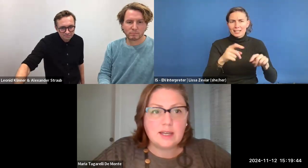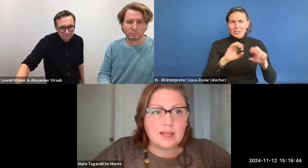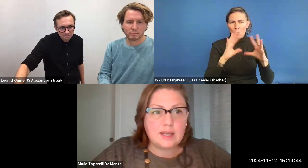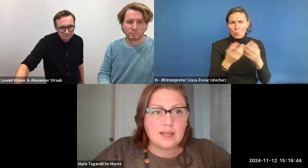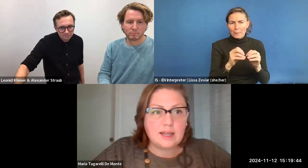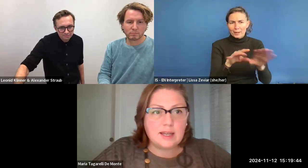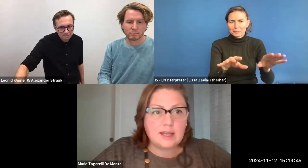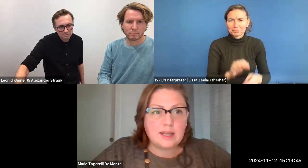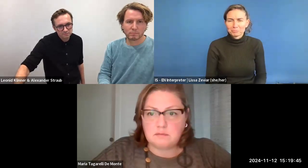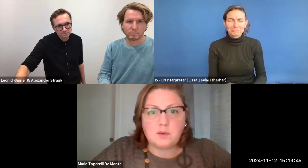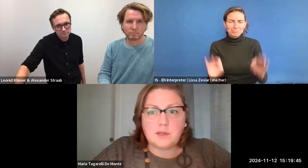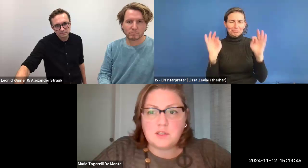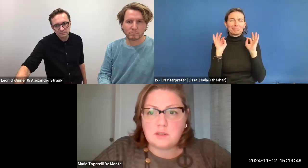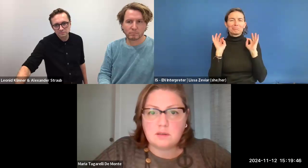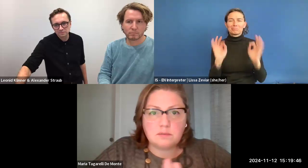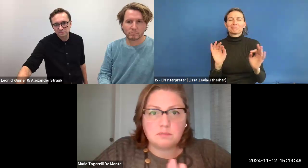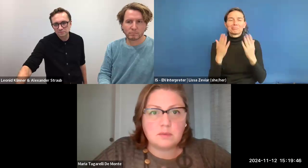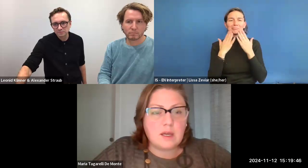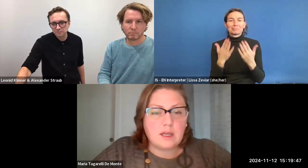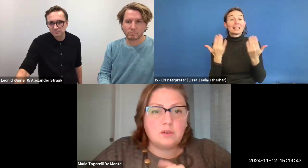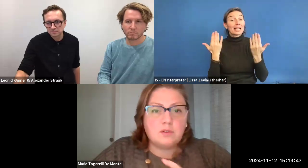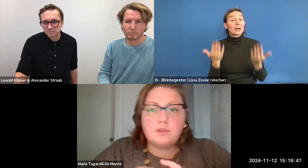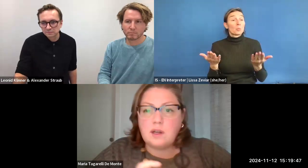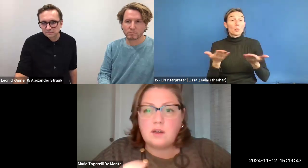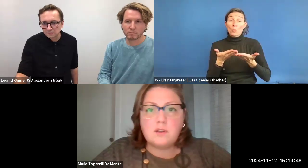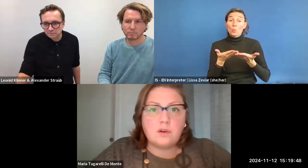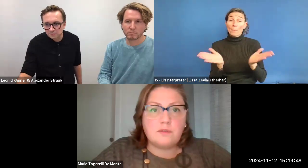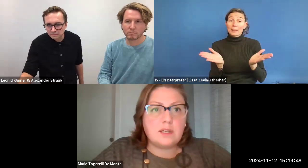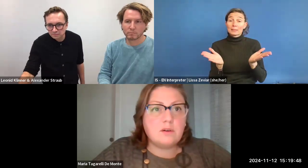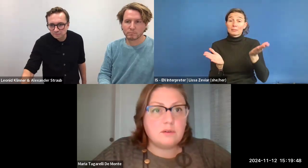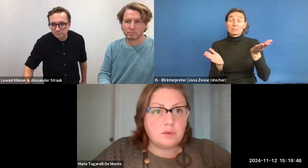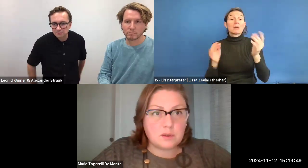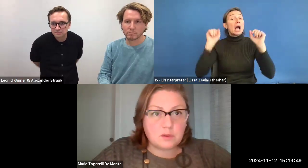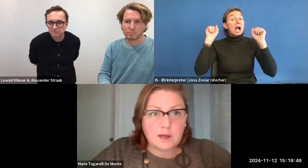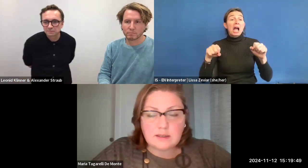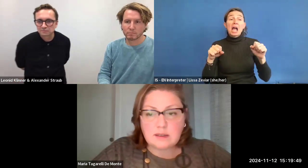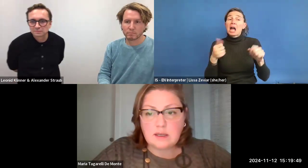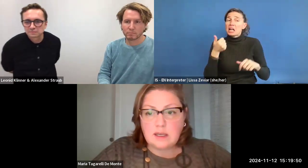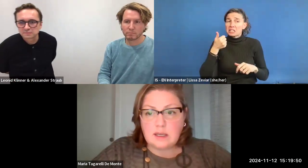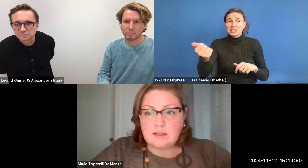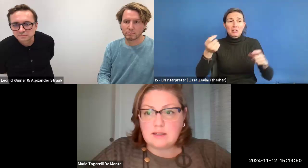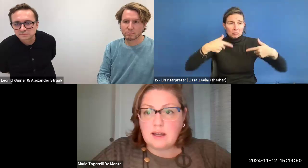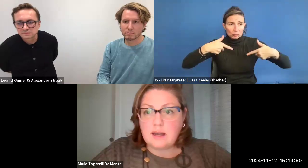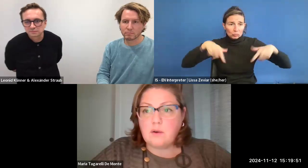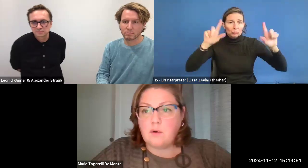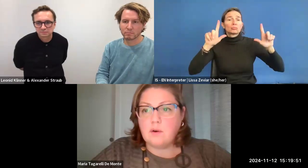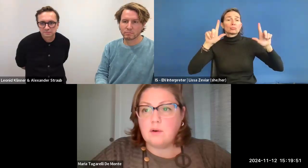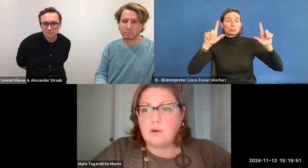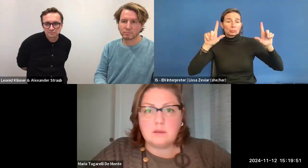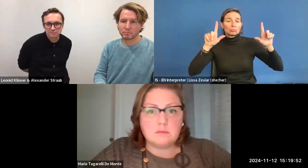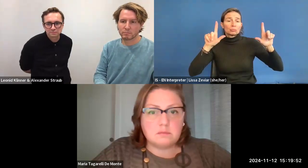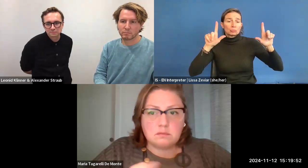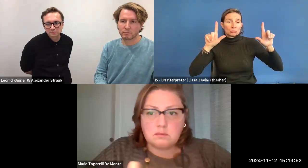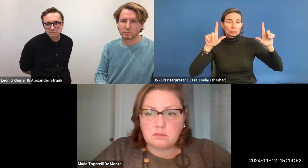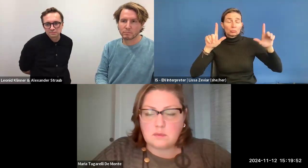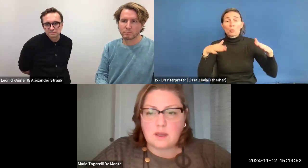you very much. And for any questions, either turn on your video if you want to ask in sign,